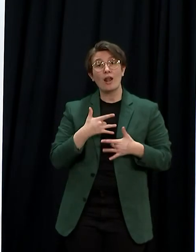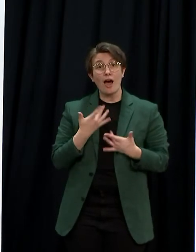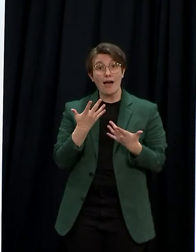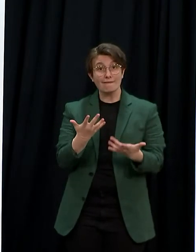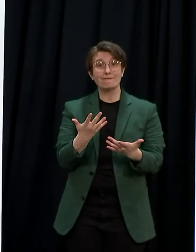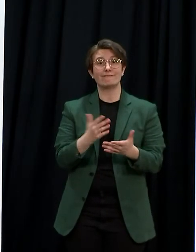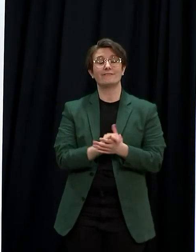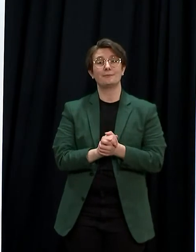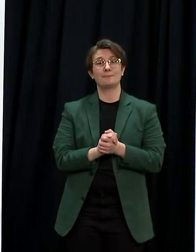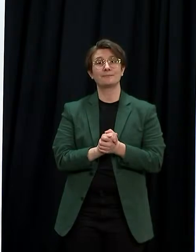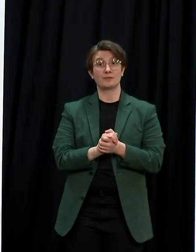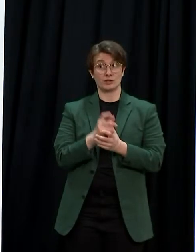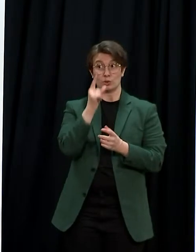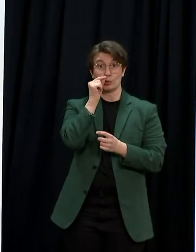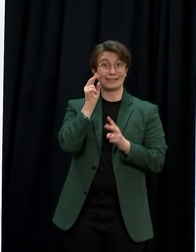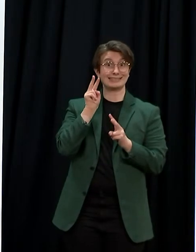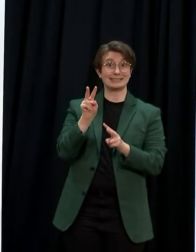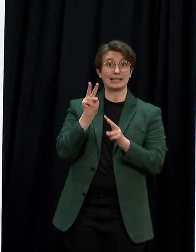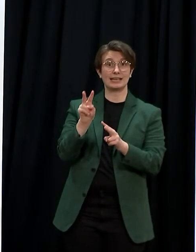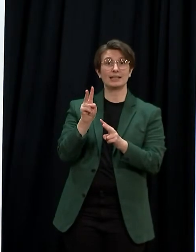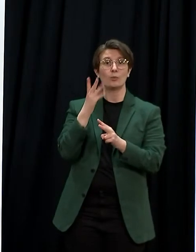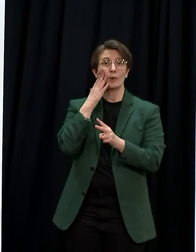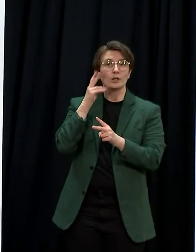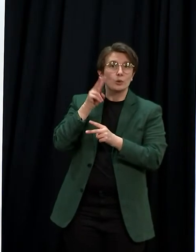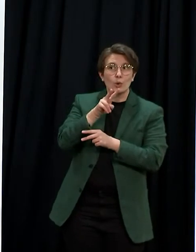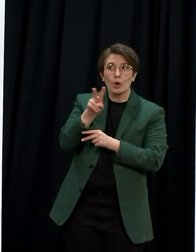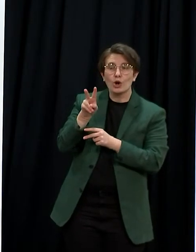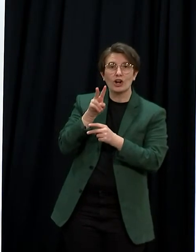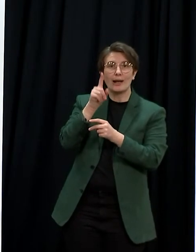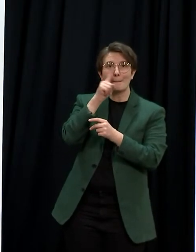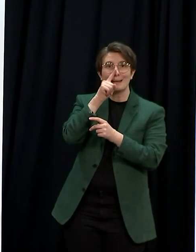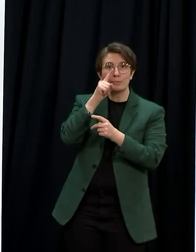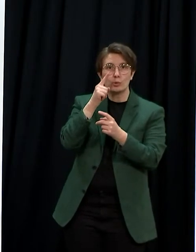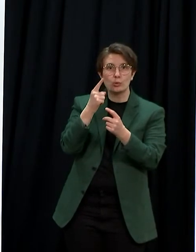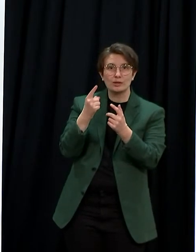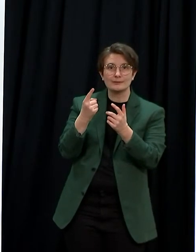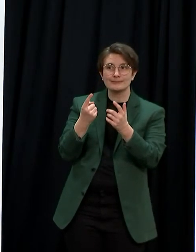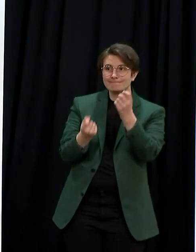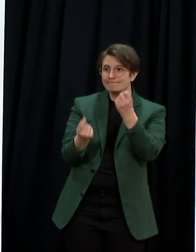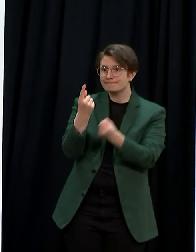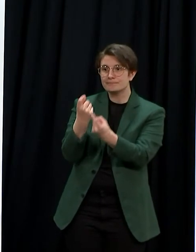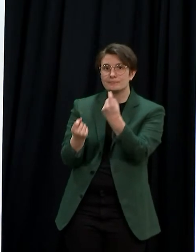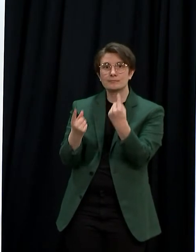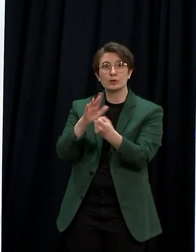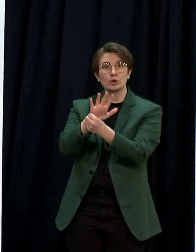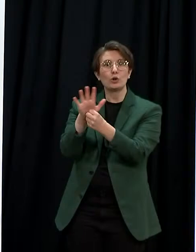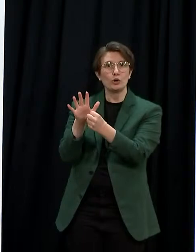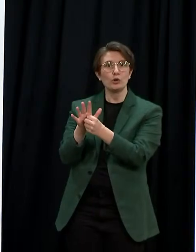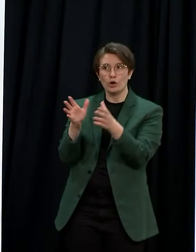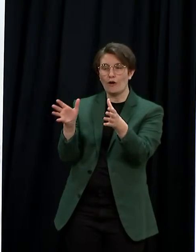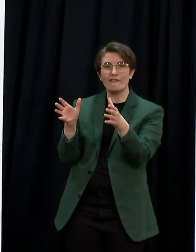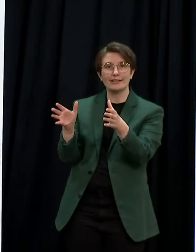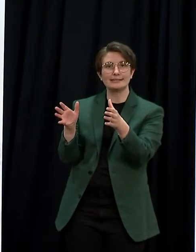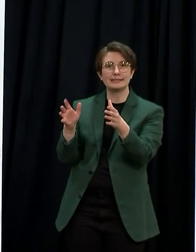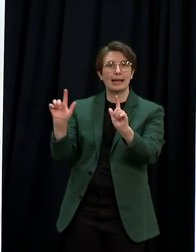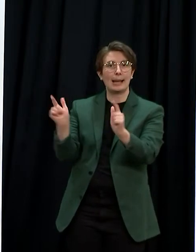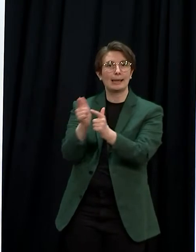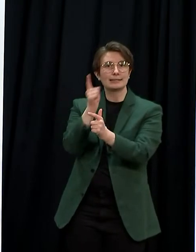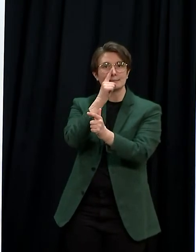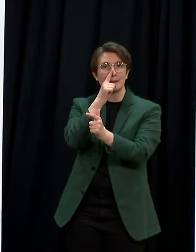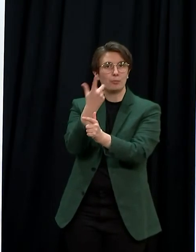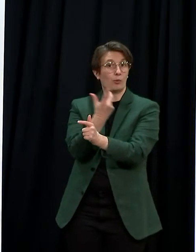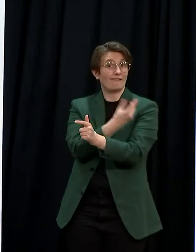in this current outbreak, but we're seeing it at an even much larger scale in places like the United States, where hospitalizations are so